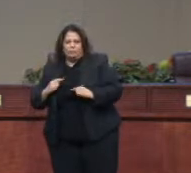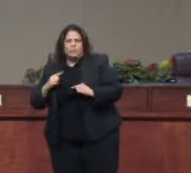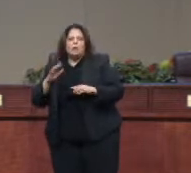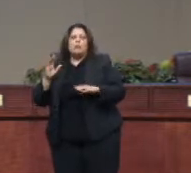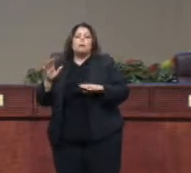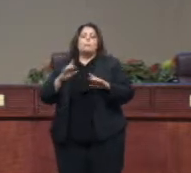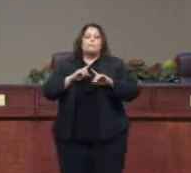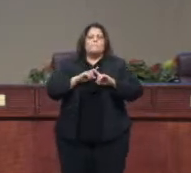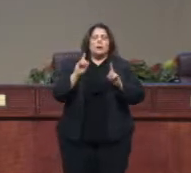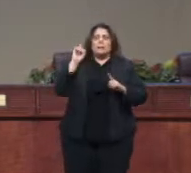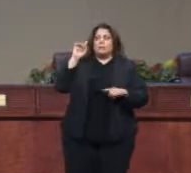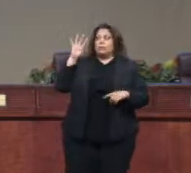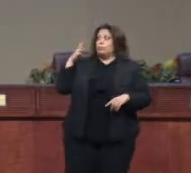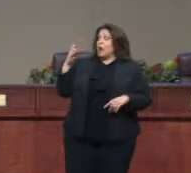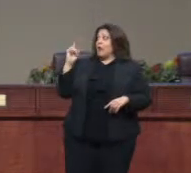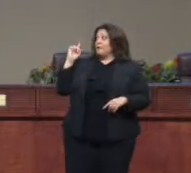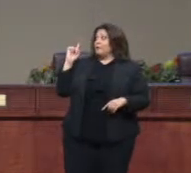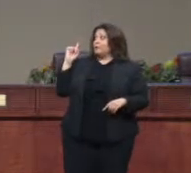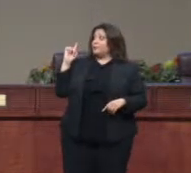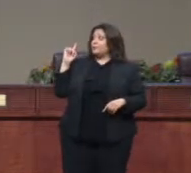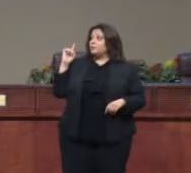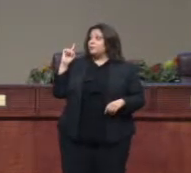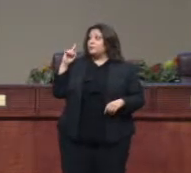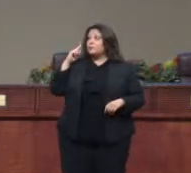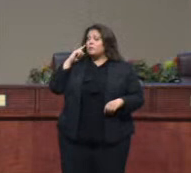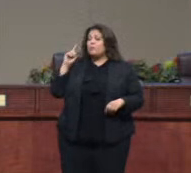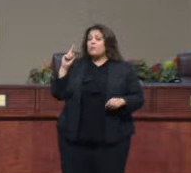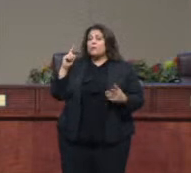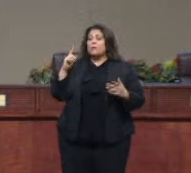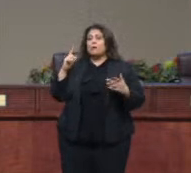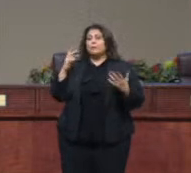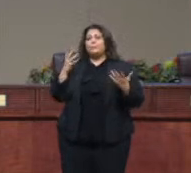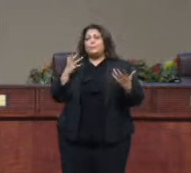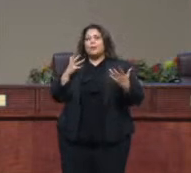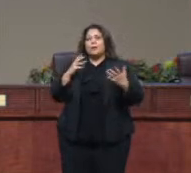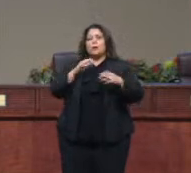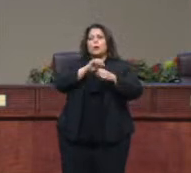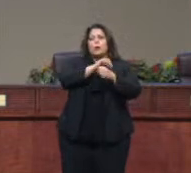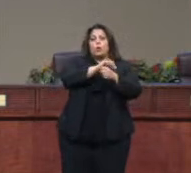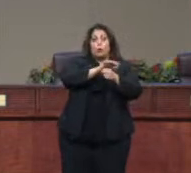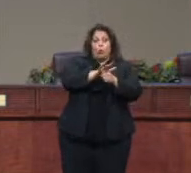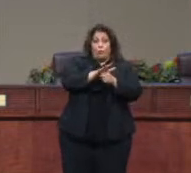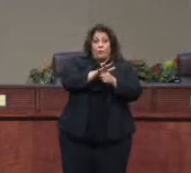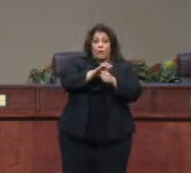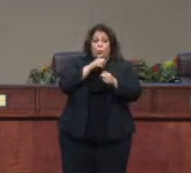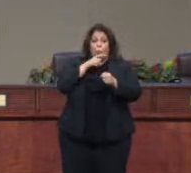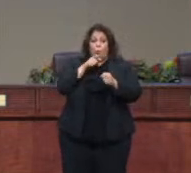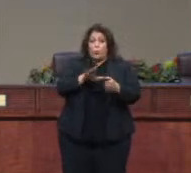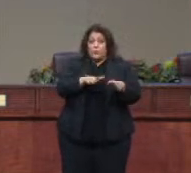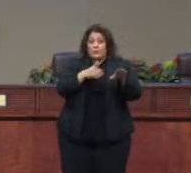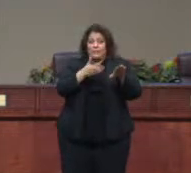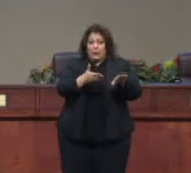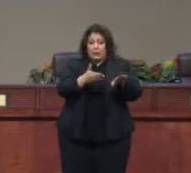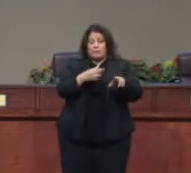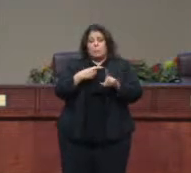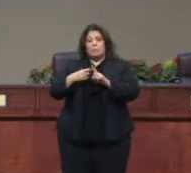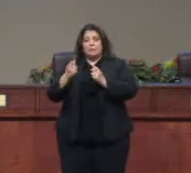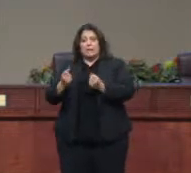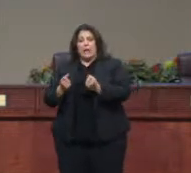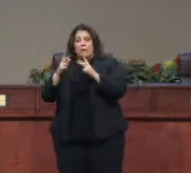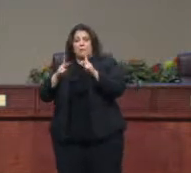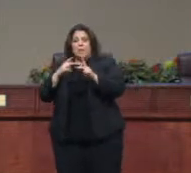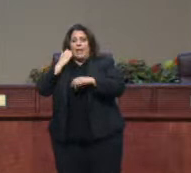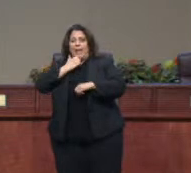This one is looking at, is overlapping COVID fatalities with daily cases. And what